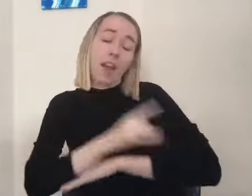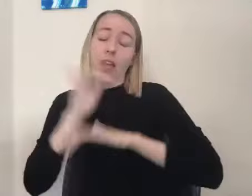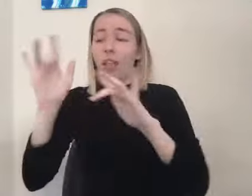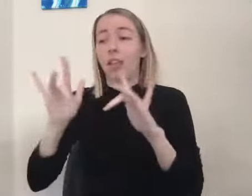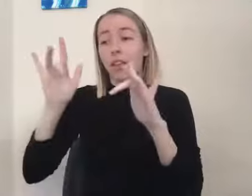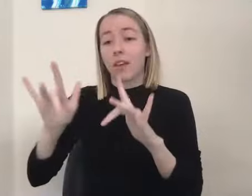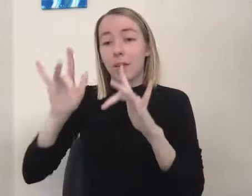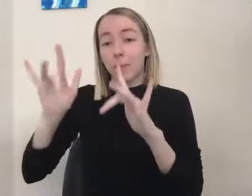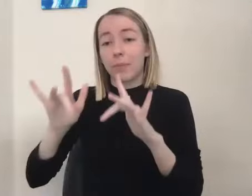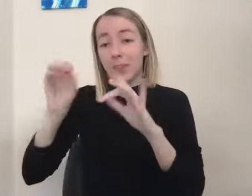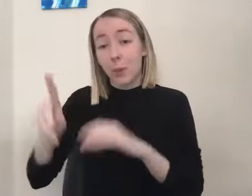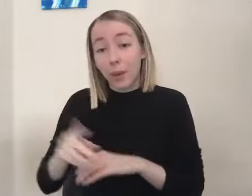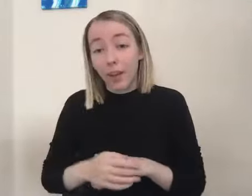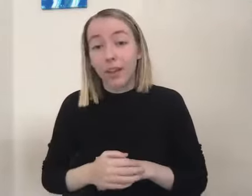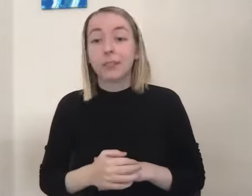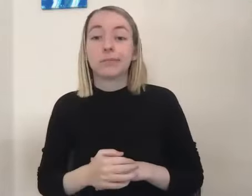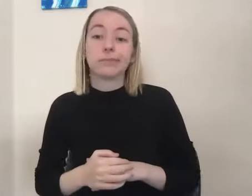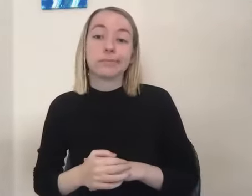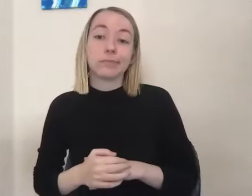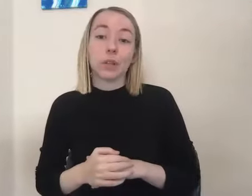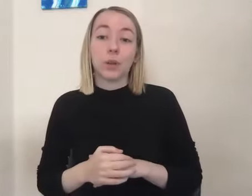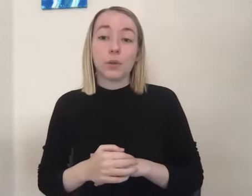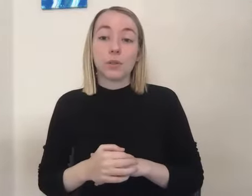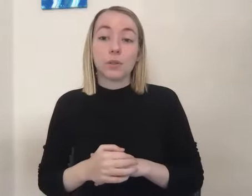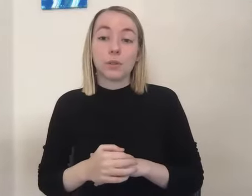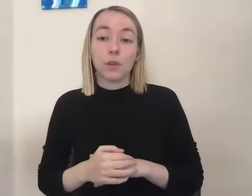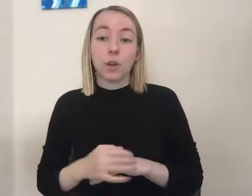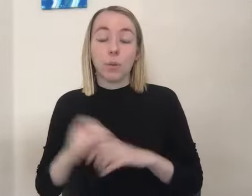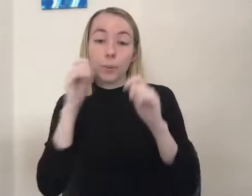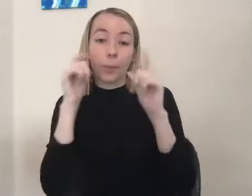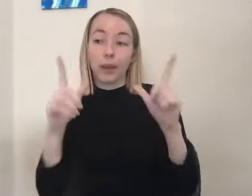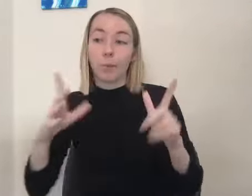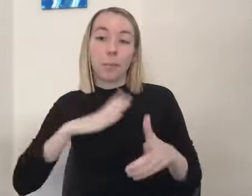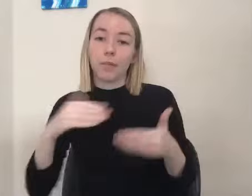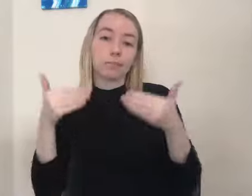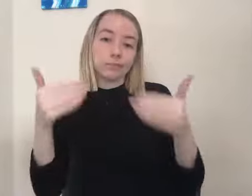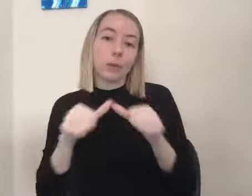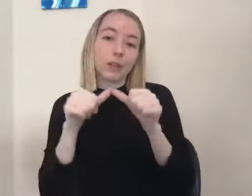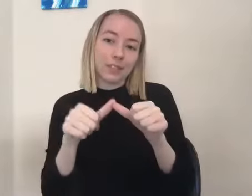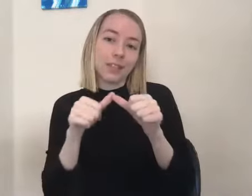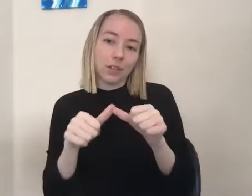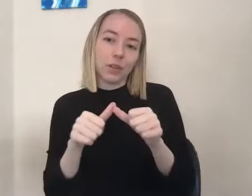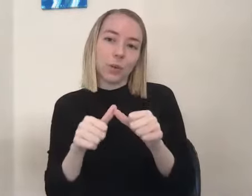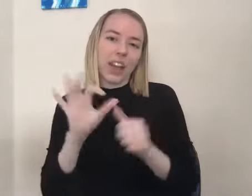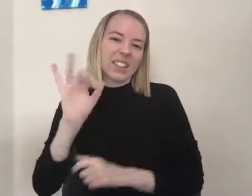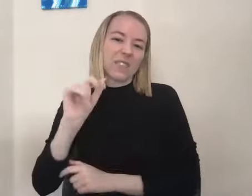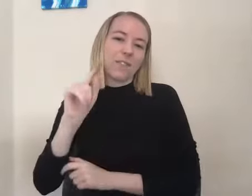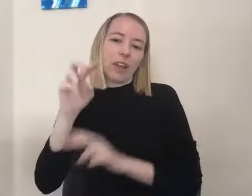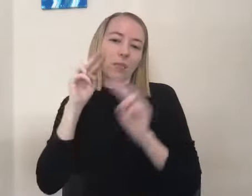61. And I says, oh, Mother of God, but look at me. And she says to me, see for the day, throw that stick away, Mum. There's seats all the way